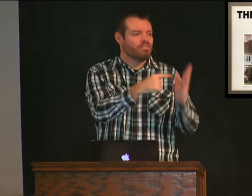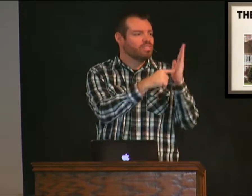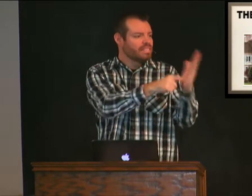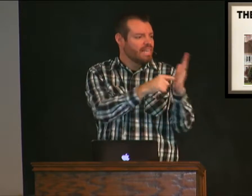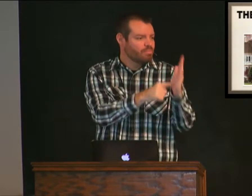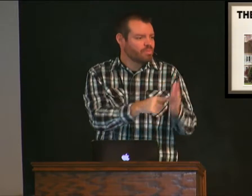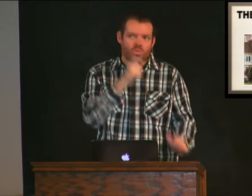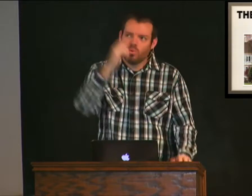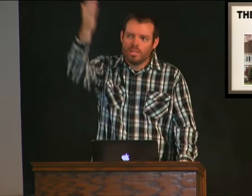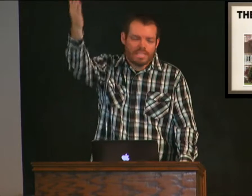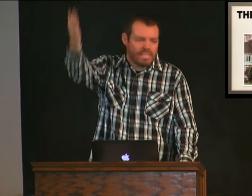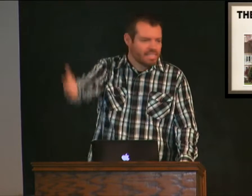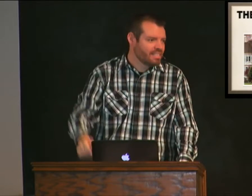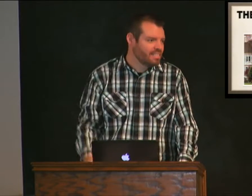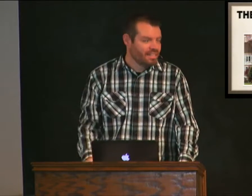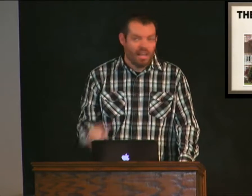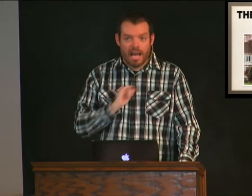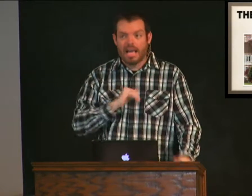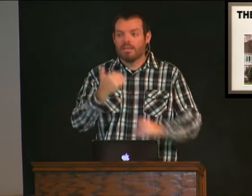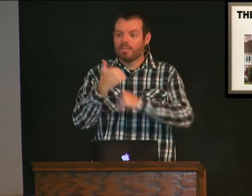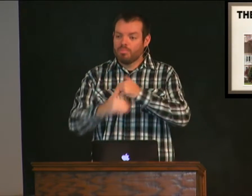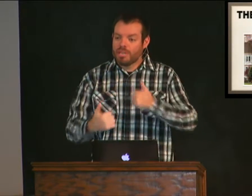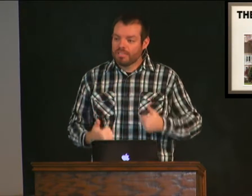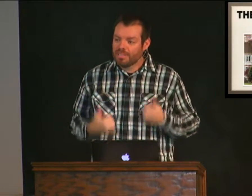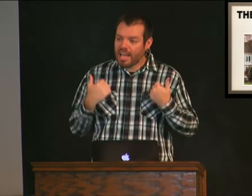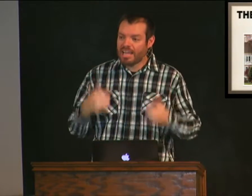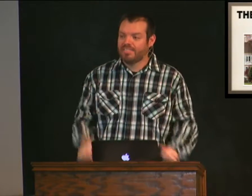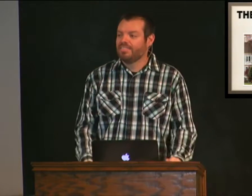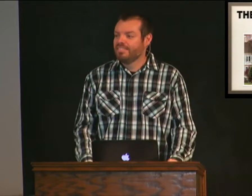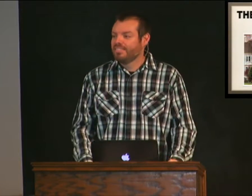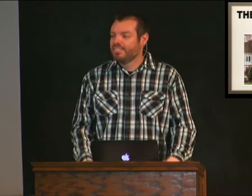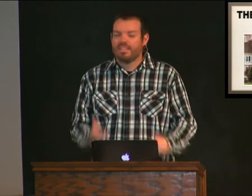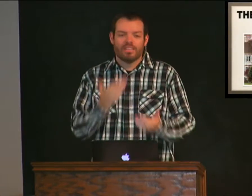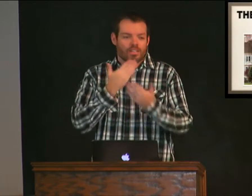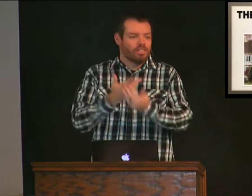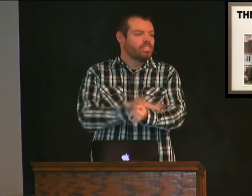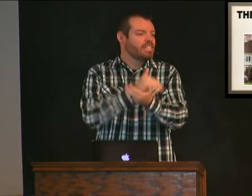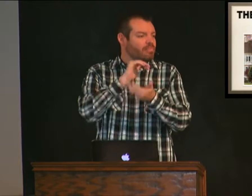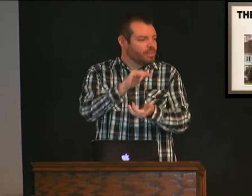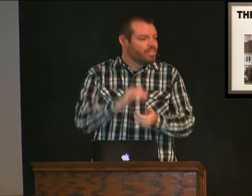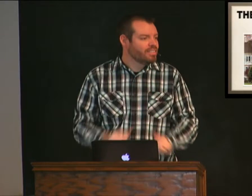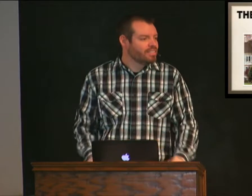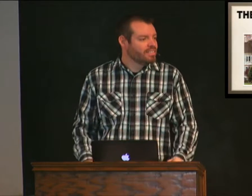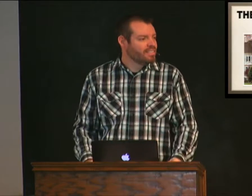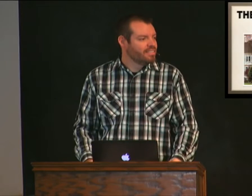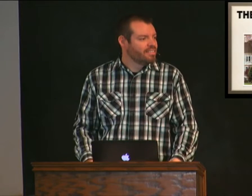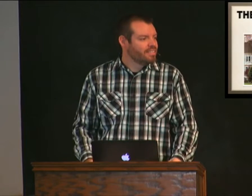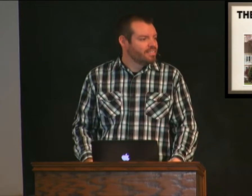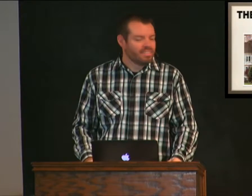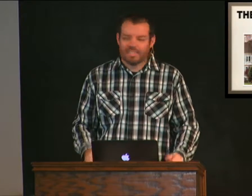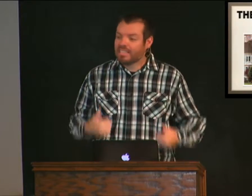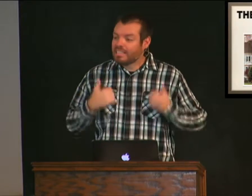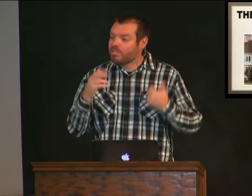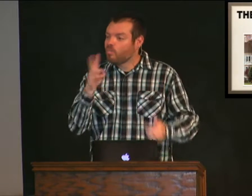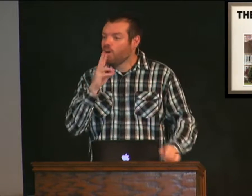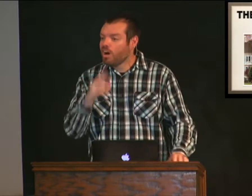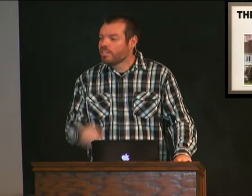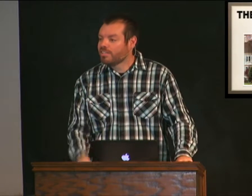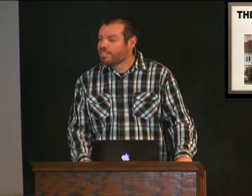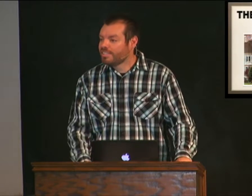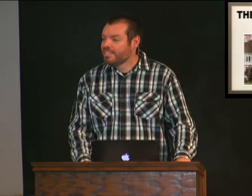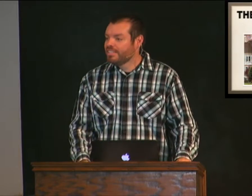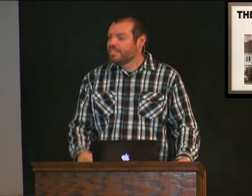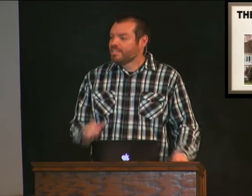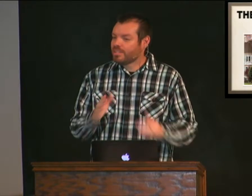you several examples who He is. I am the bread of life, the good shepherd, the living